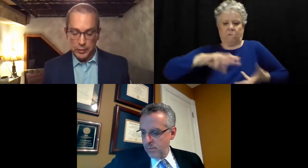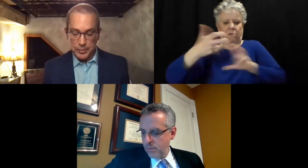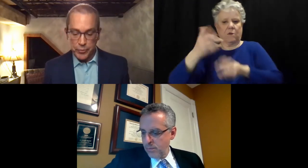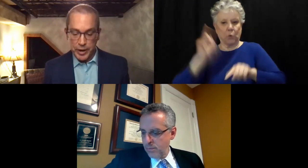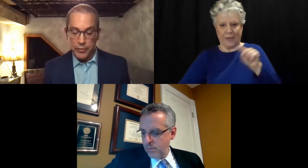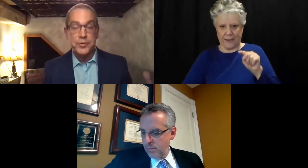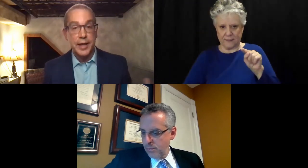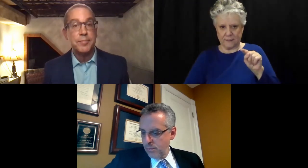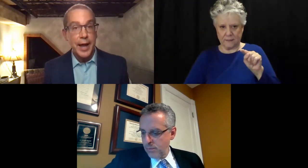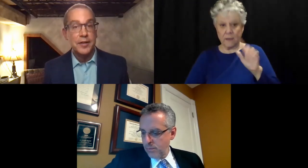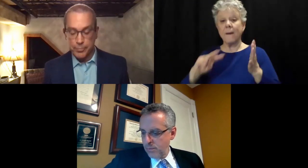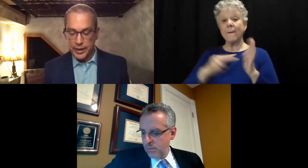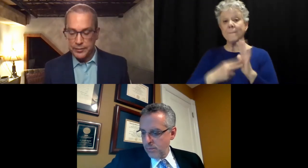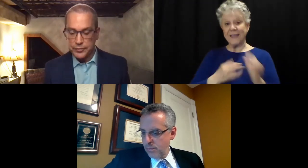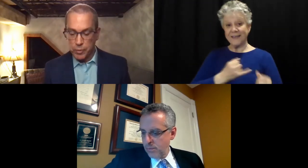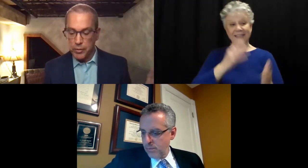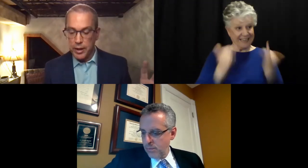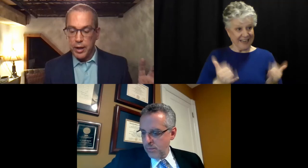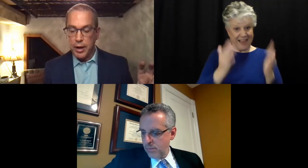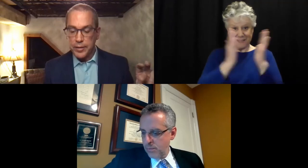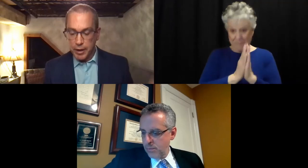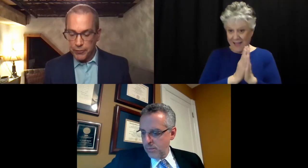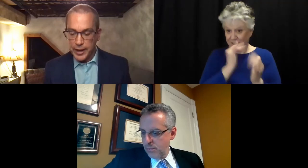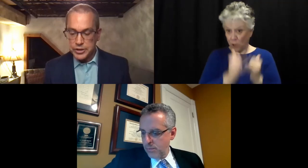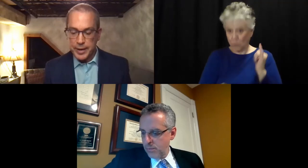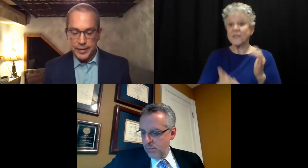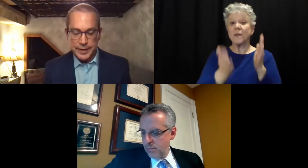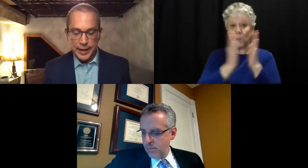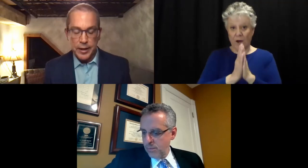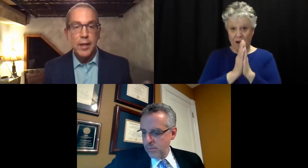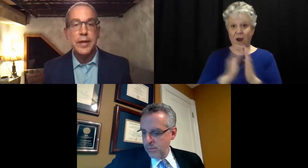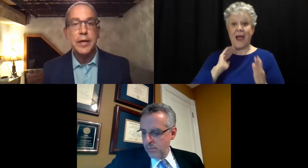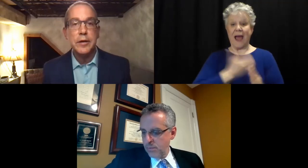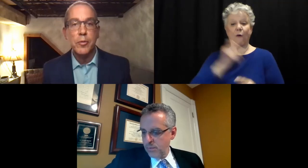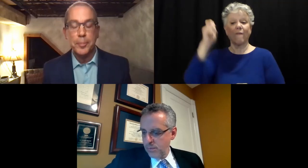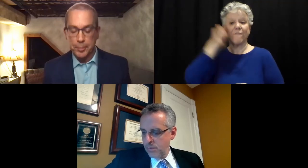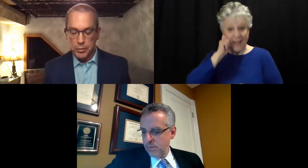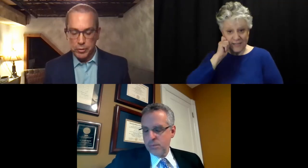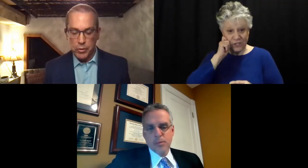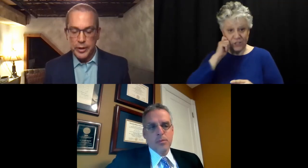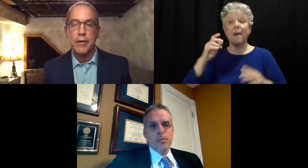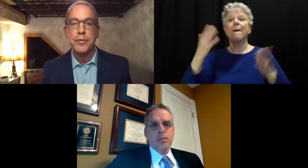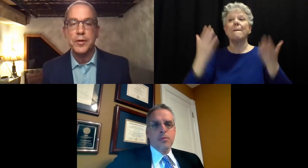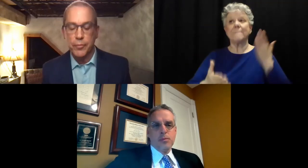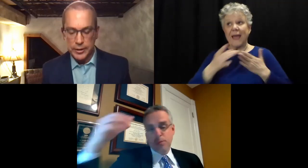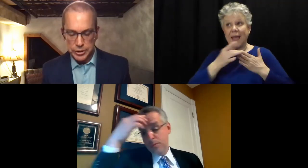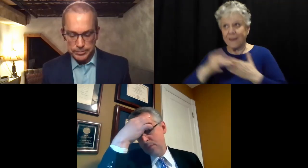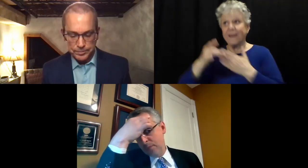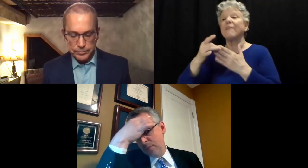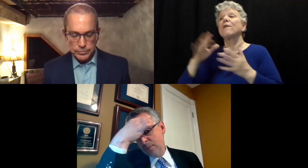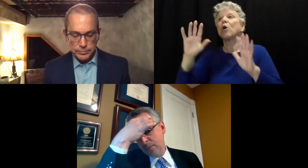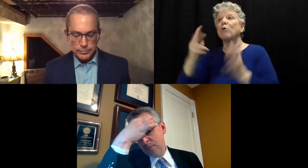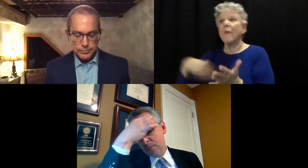the closing prayer from today's Mass prays, quote, that our flesh may attain the incorruptible glory of the